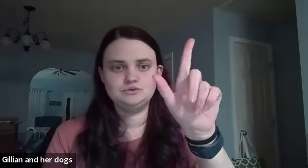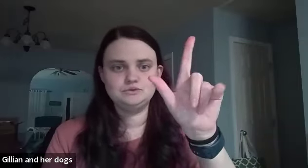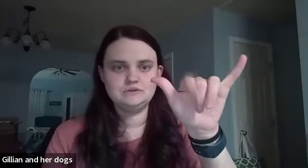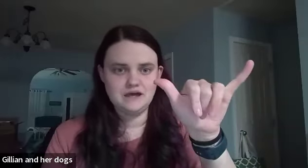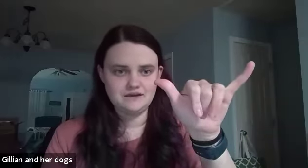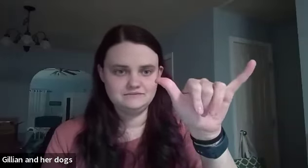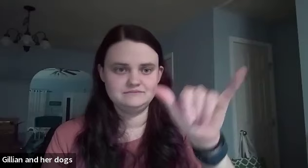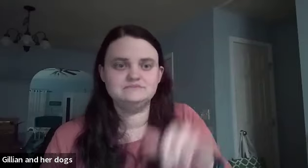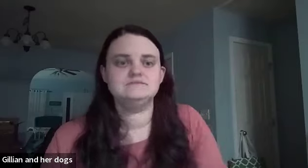July.